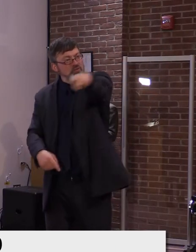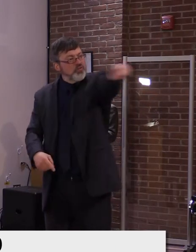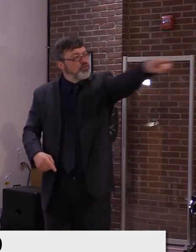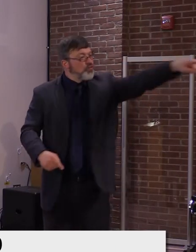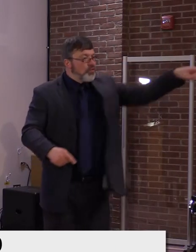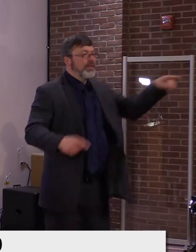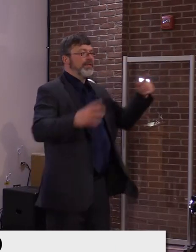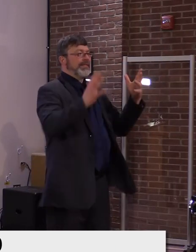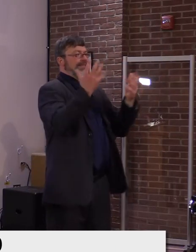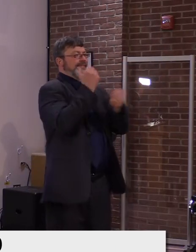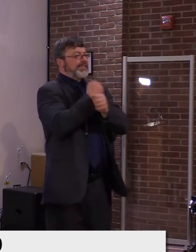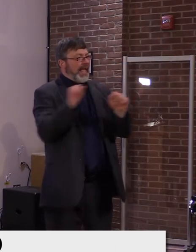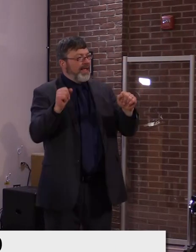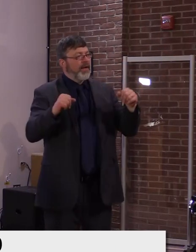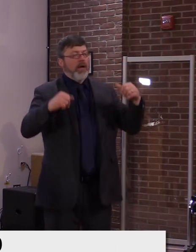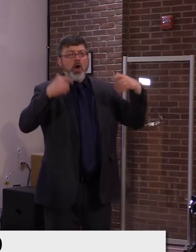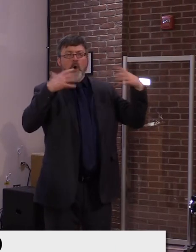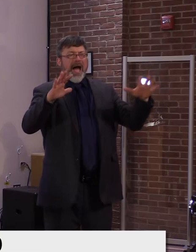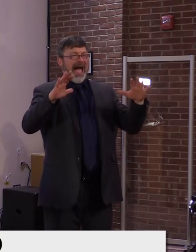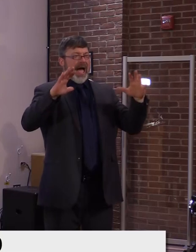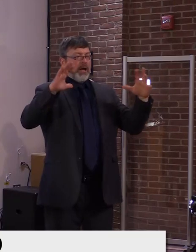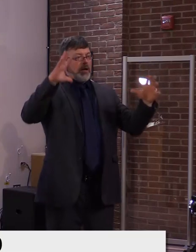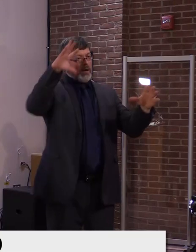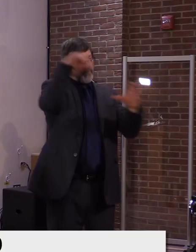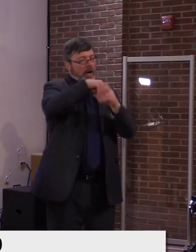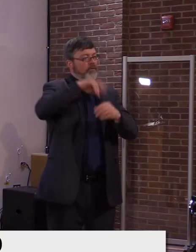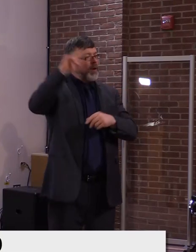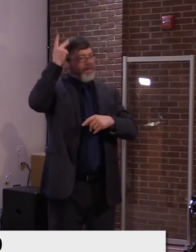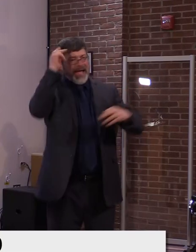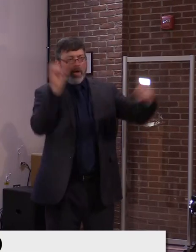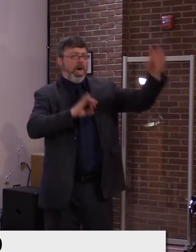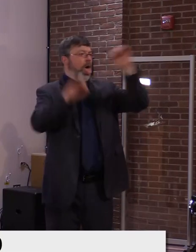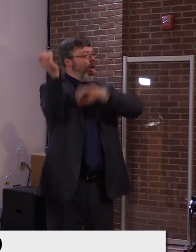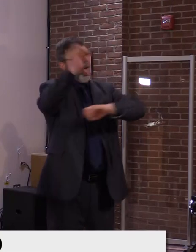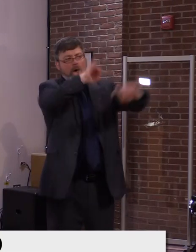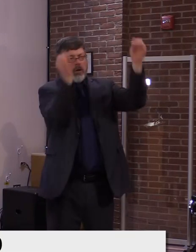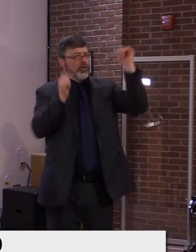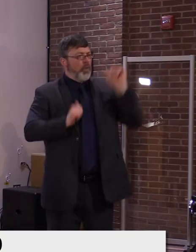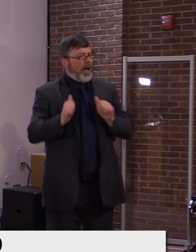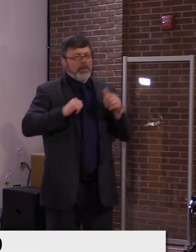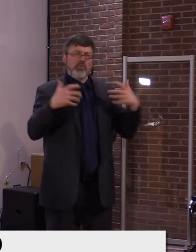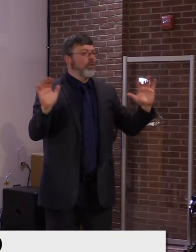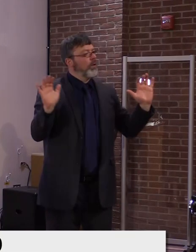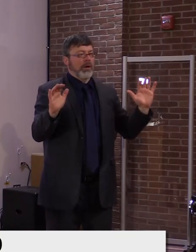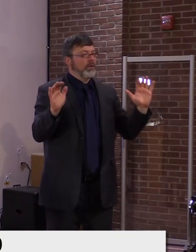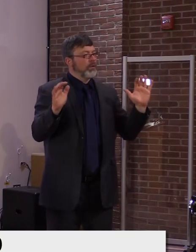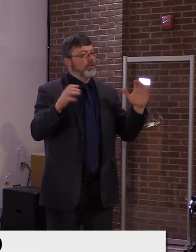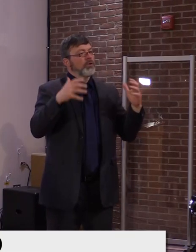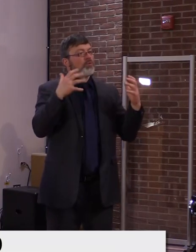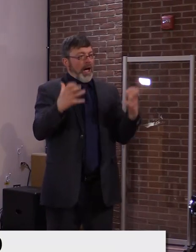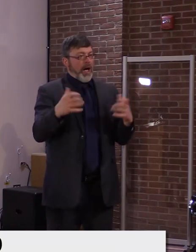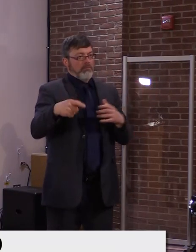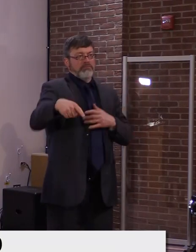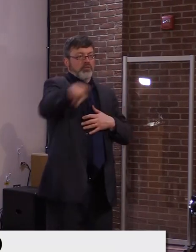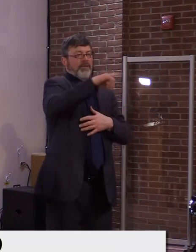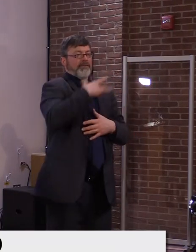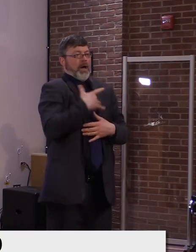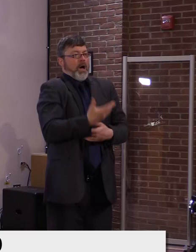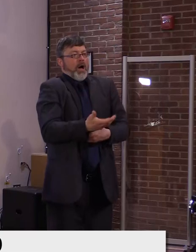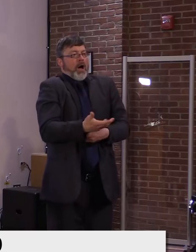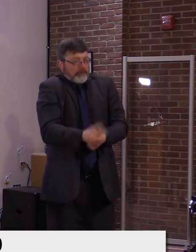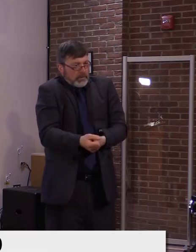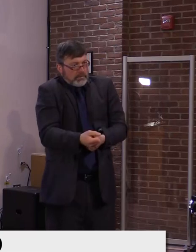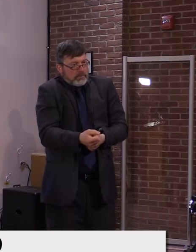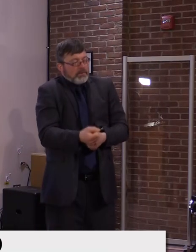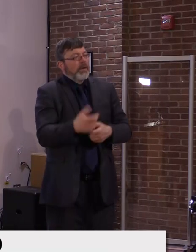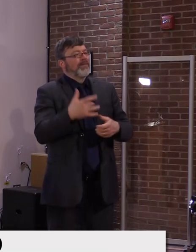in the future, so that they are able to provide enough information to healthcare providers and to everyday citizens about what